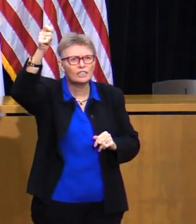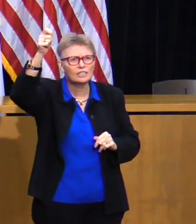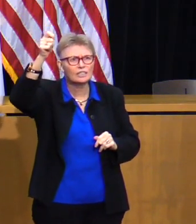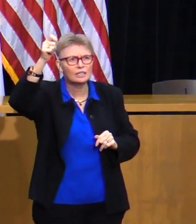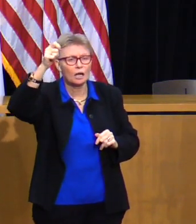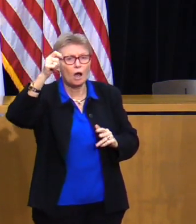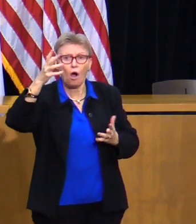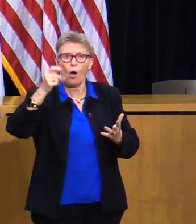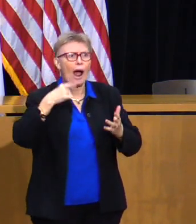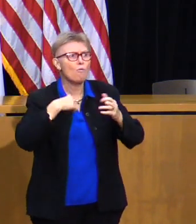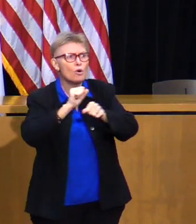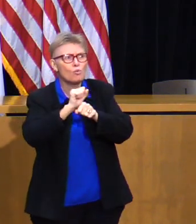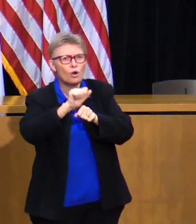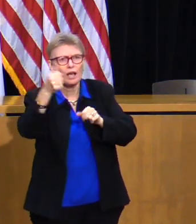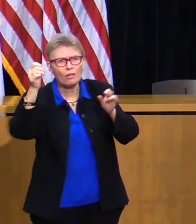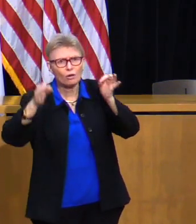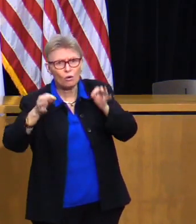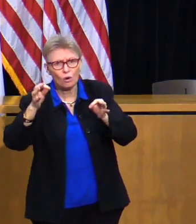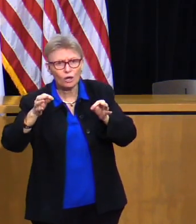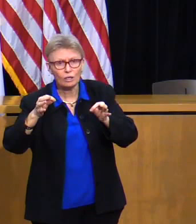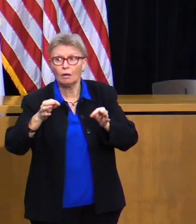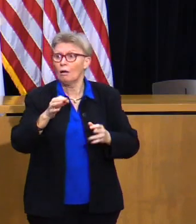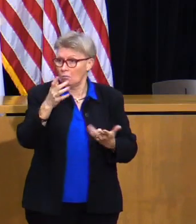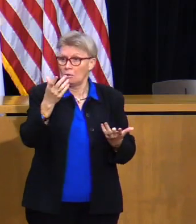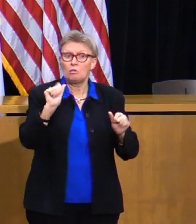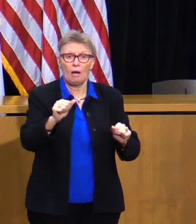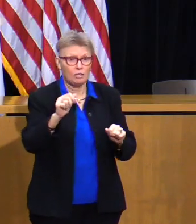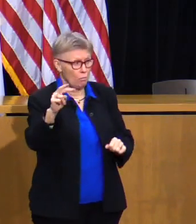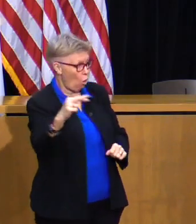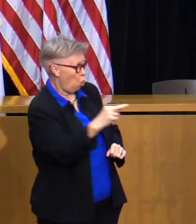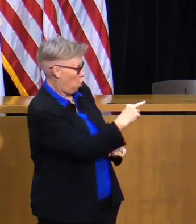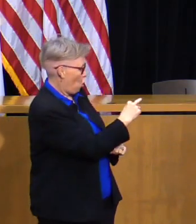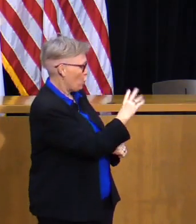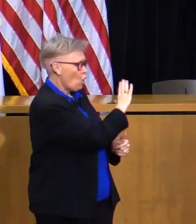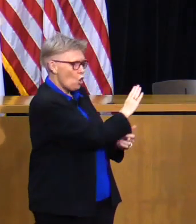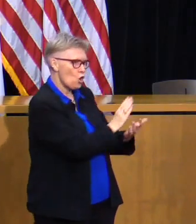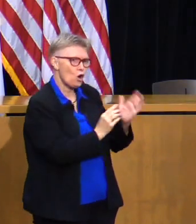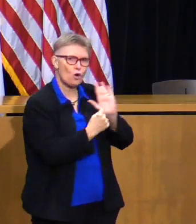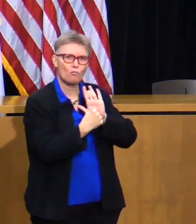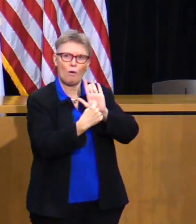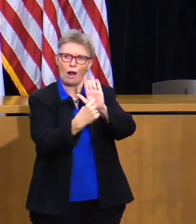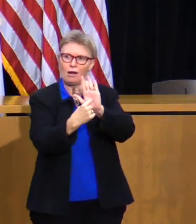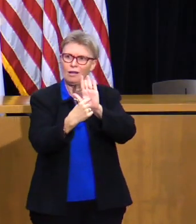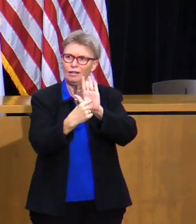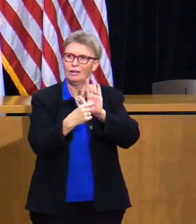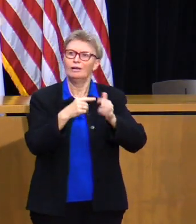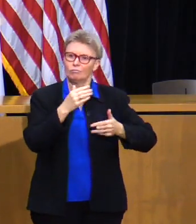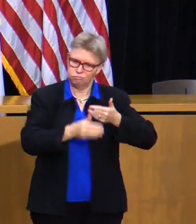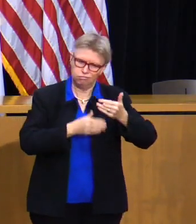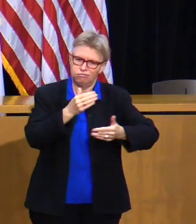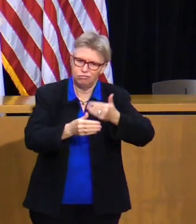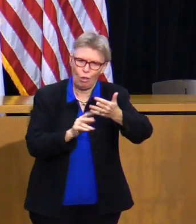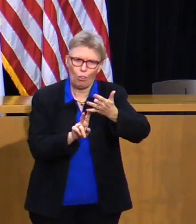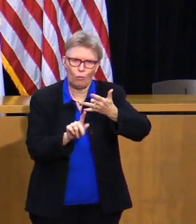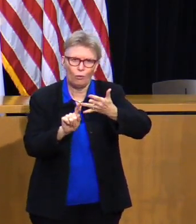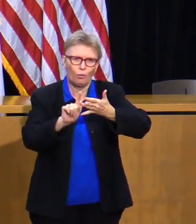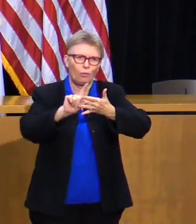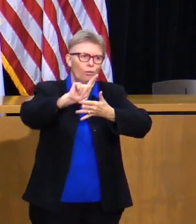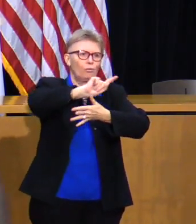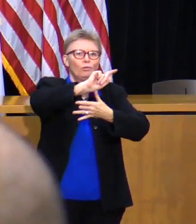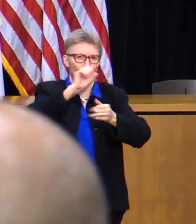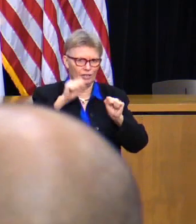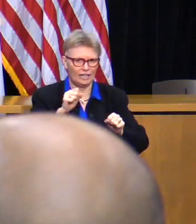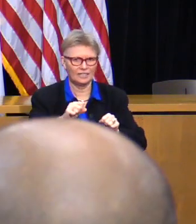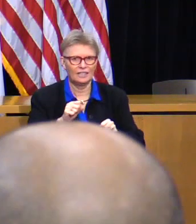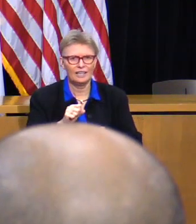highest court of our Commonwealth. So it's a really important moment, but it's an honor and a bit humbling